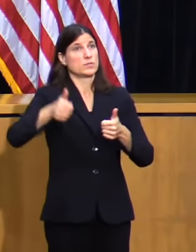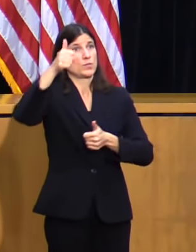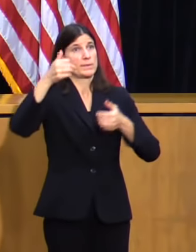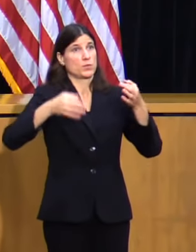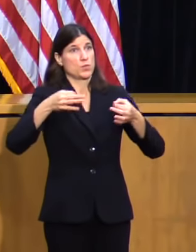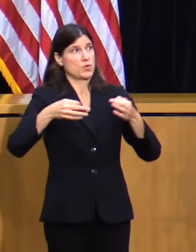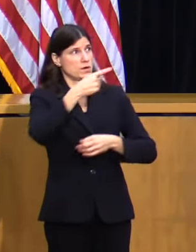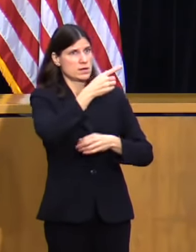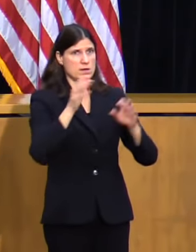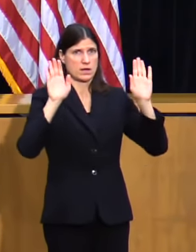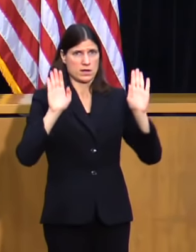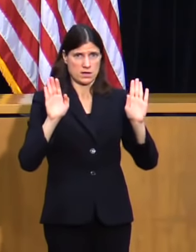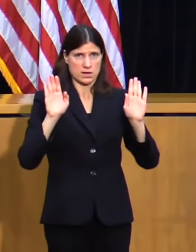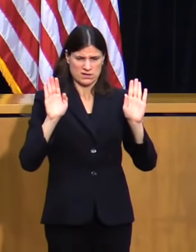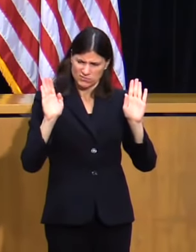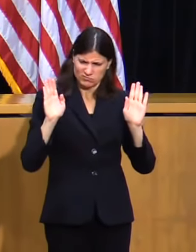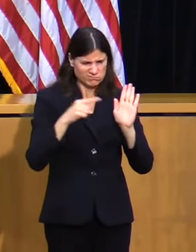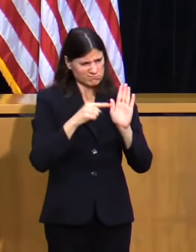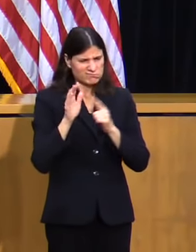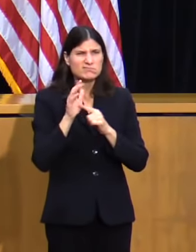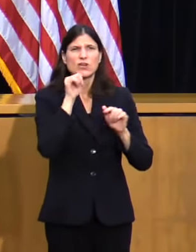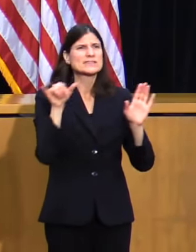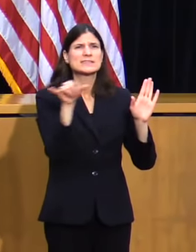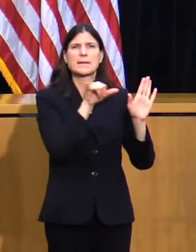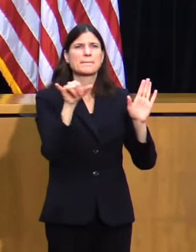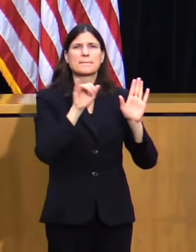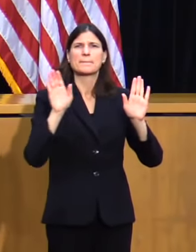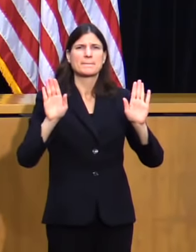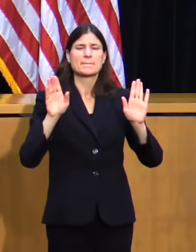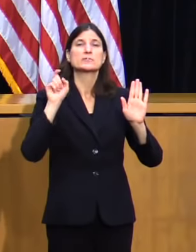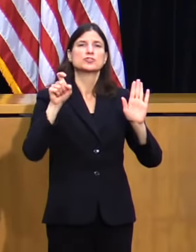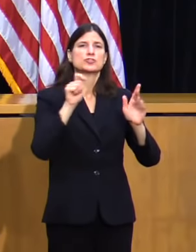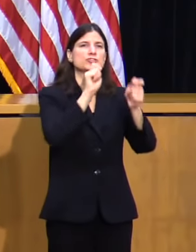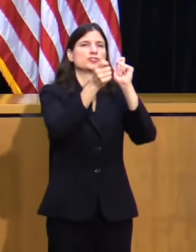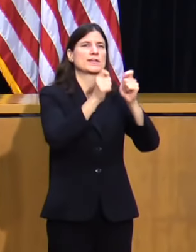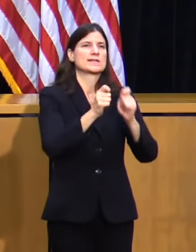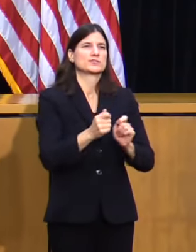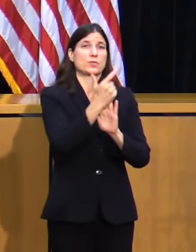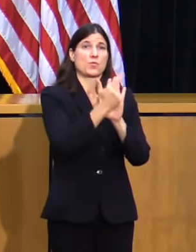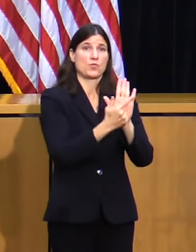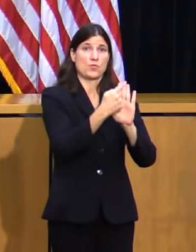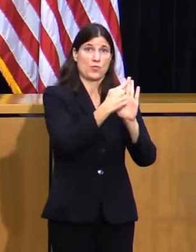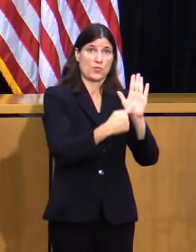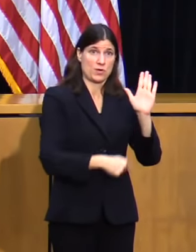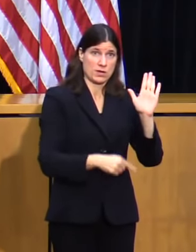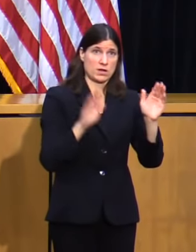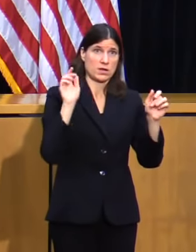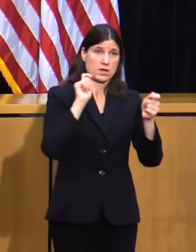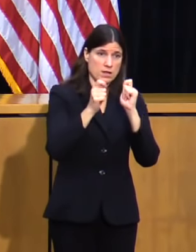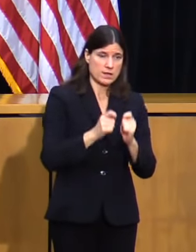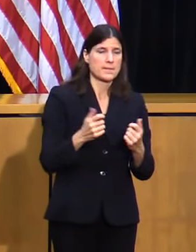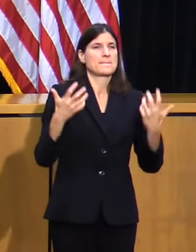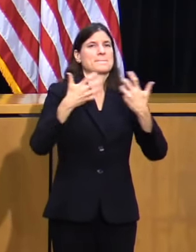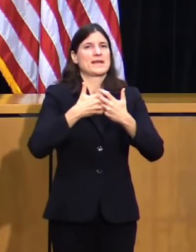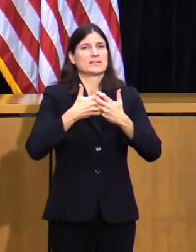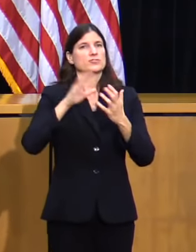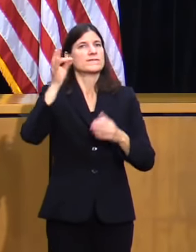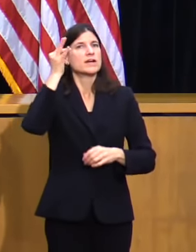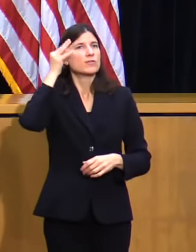books or changing it, just in case, you know, heaven forbid something happened at the federal level, would be an important thing for us to do to make sure that